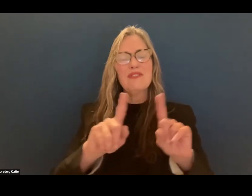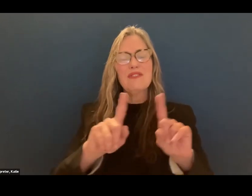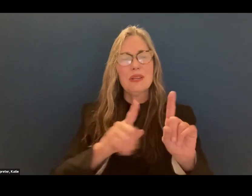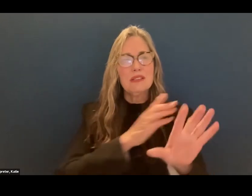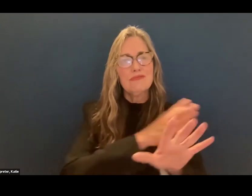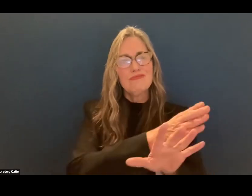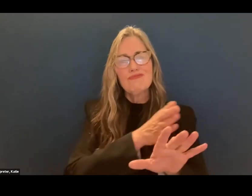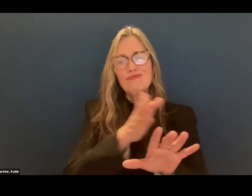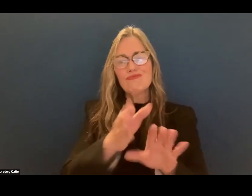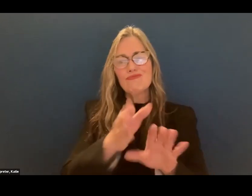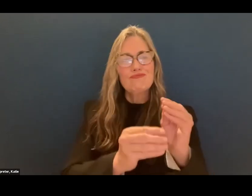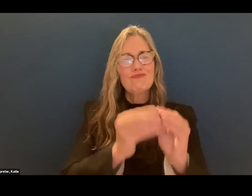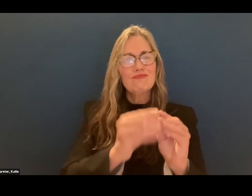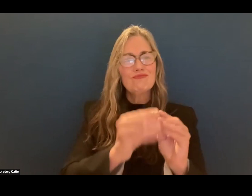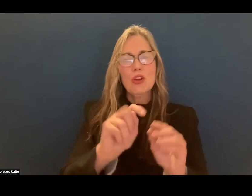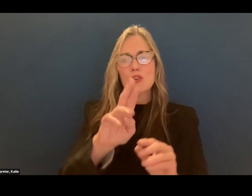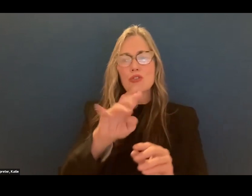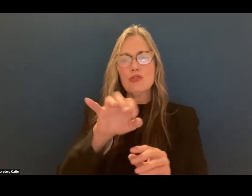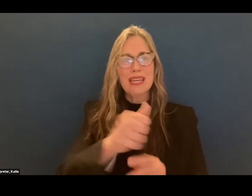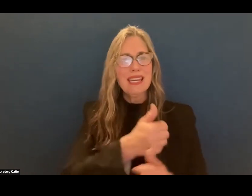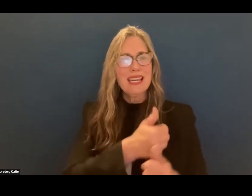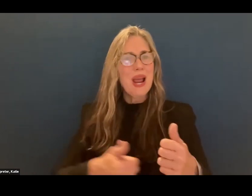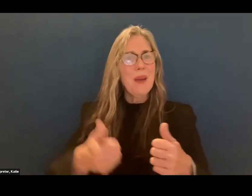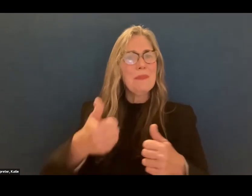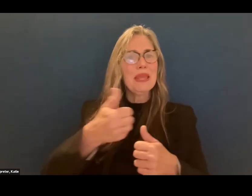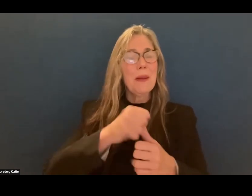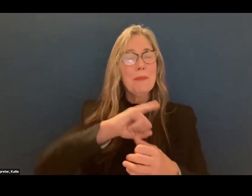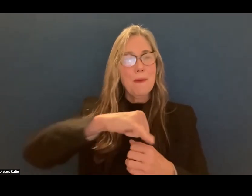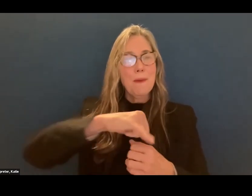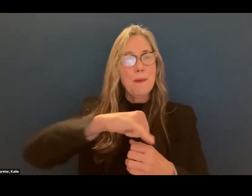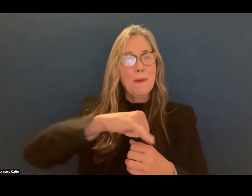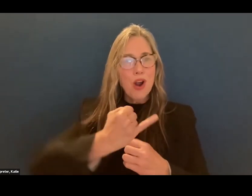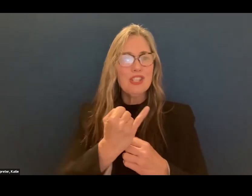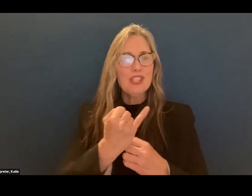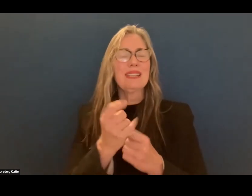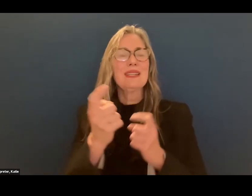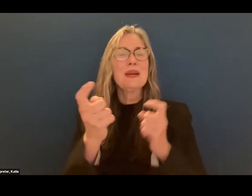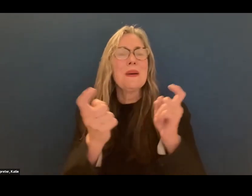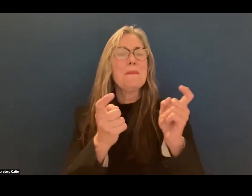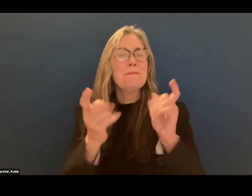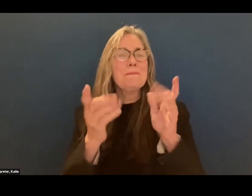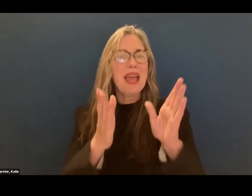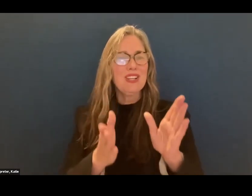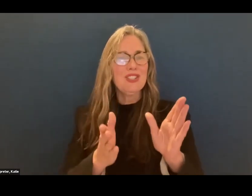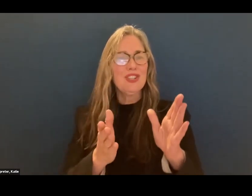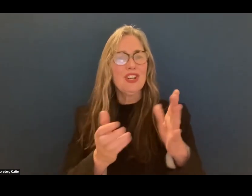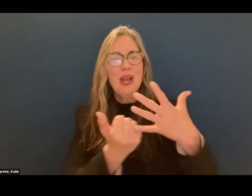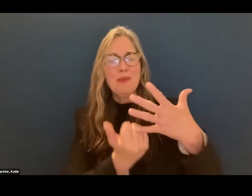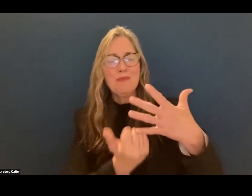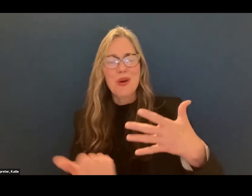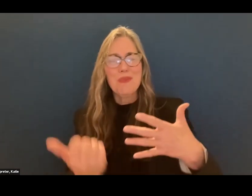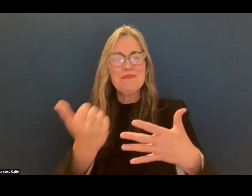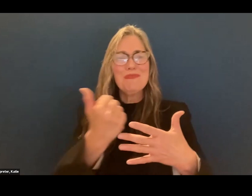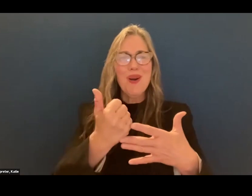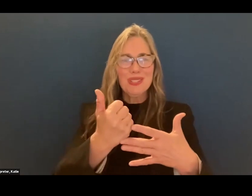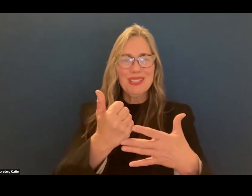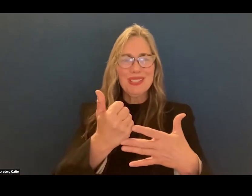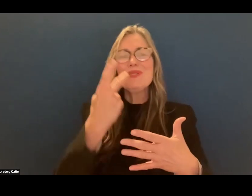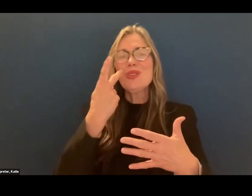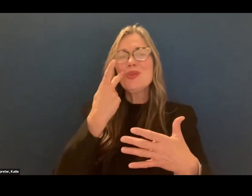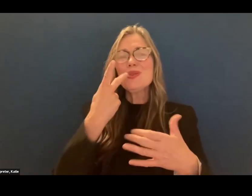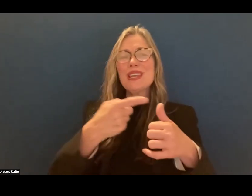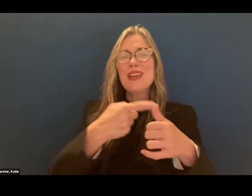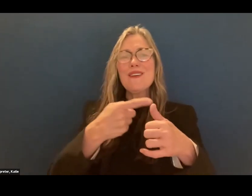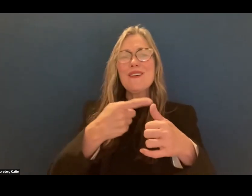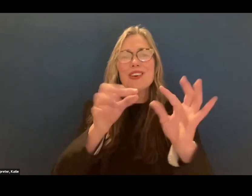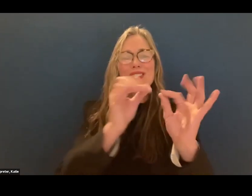promoted into a project manager position, which is a management position. So congratulations to him. You'll see him on the first line there of the